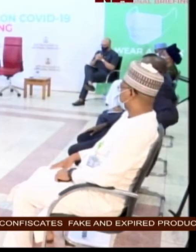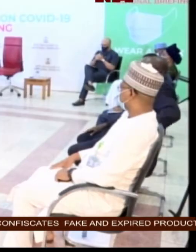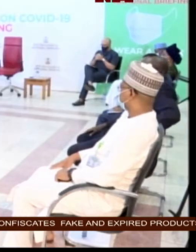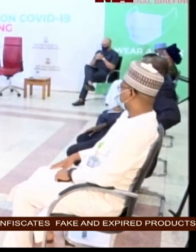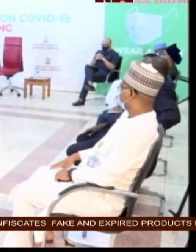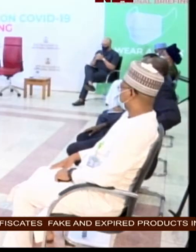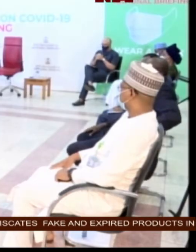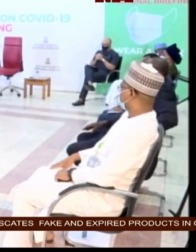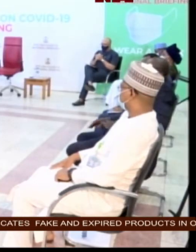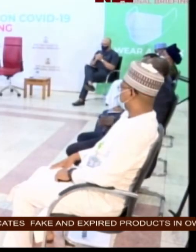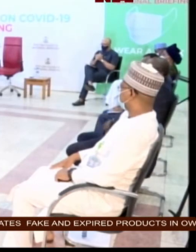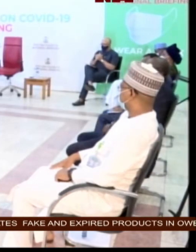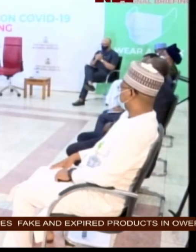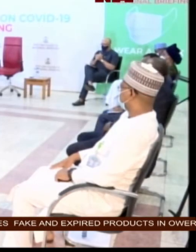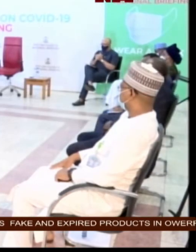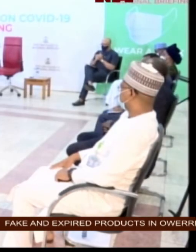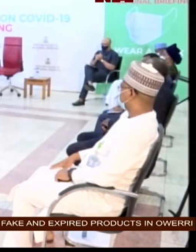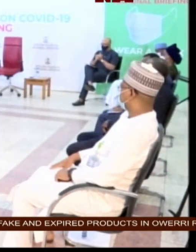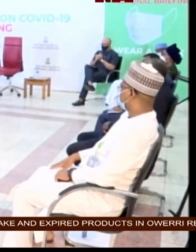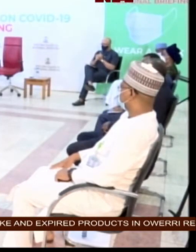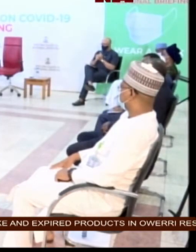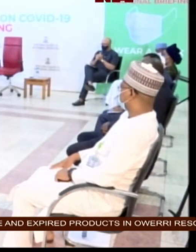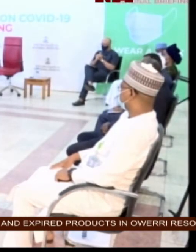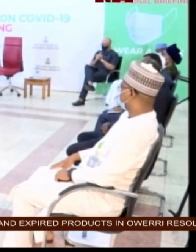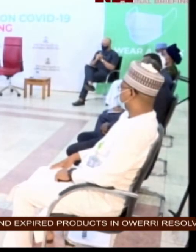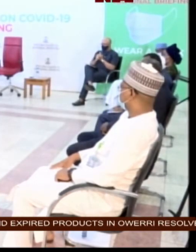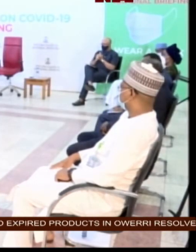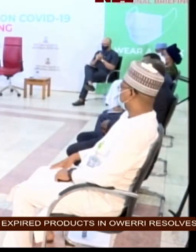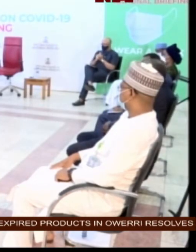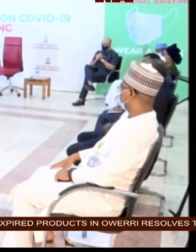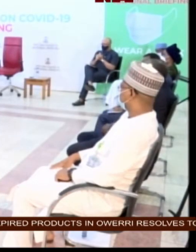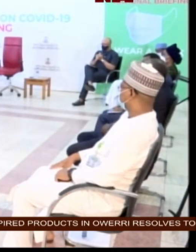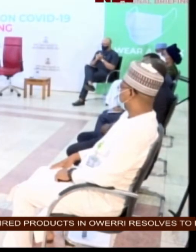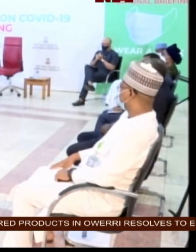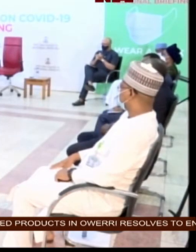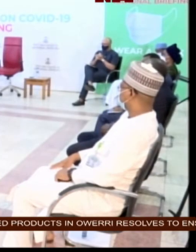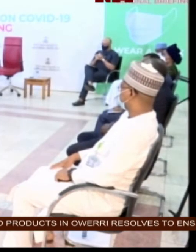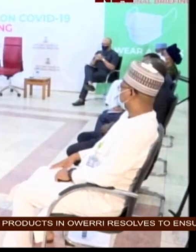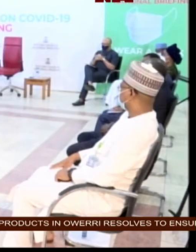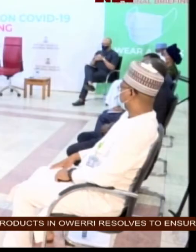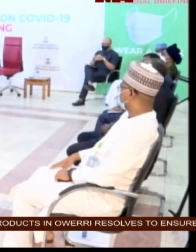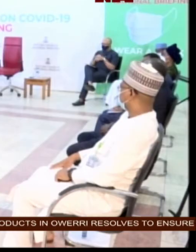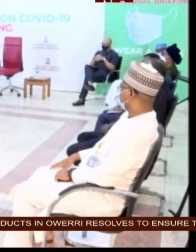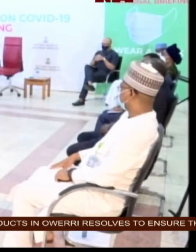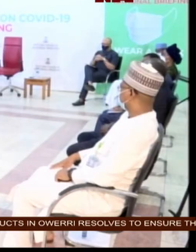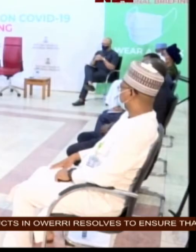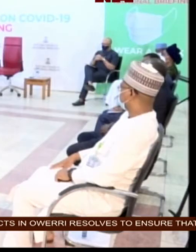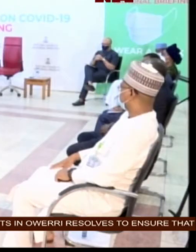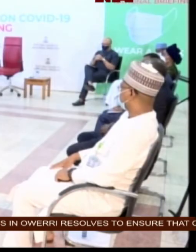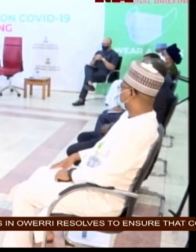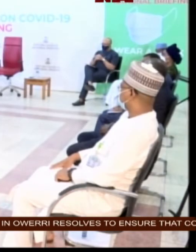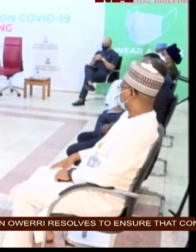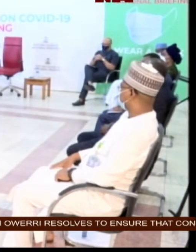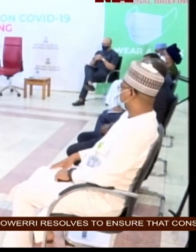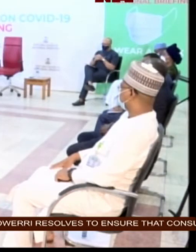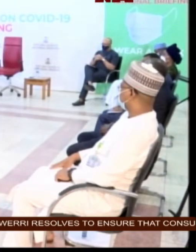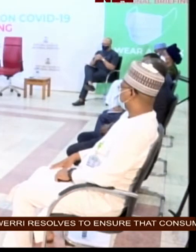the season, but we keep calling you out here so that we can keep Nigerians